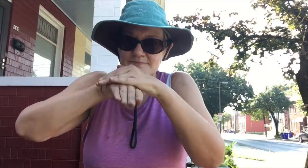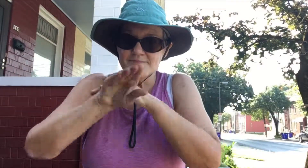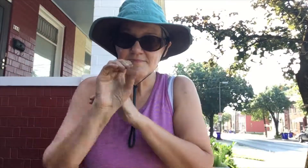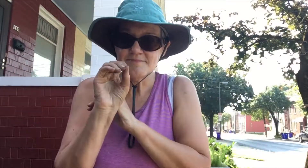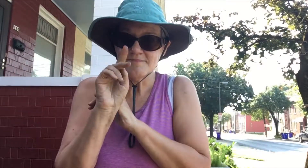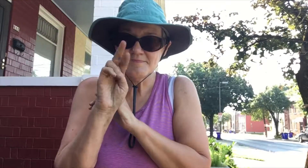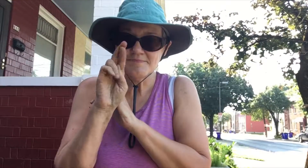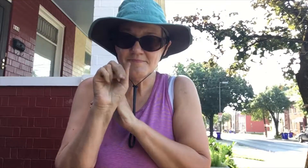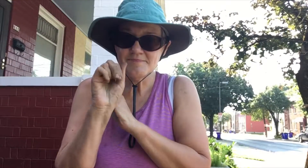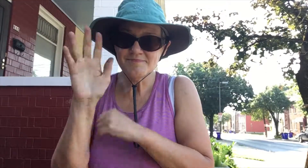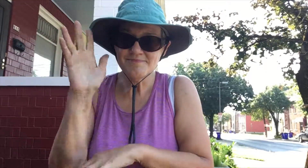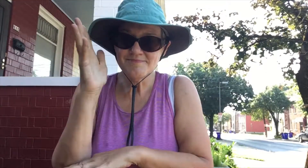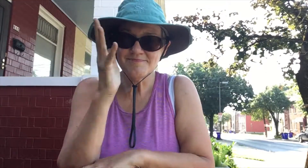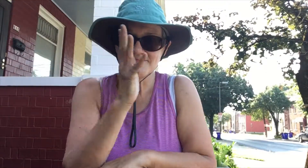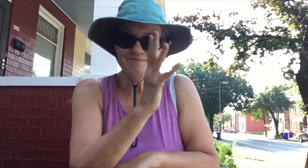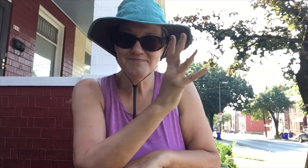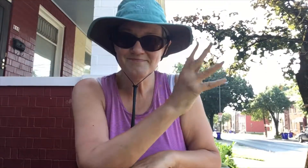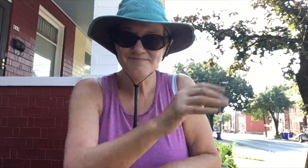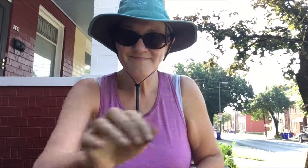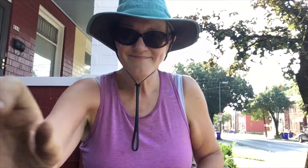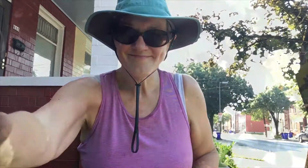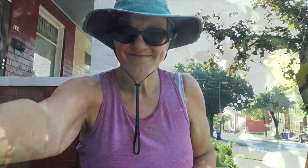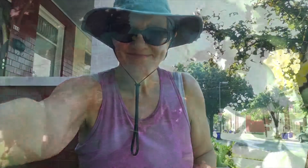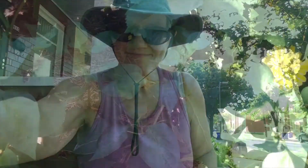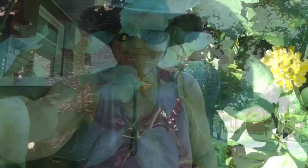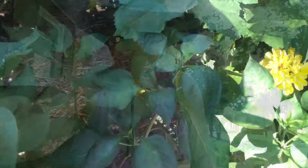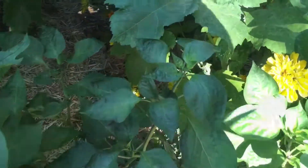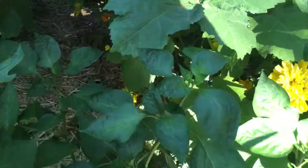Let's go into the okra jungle.